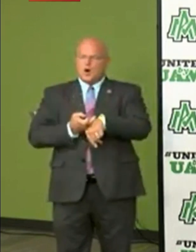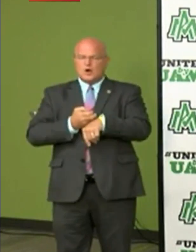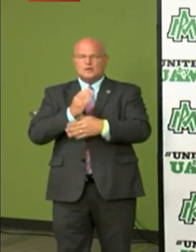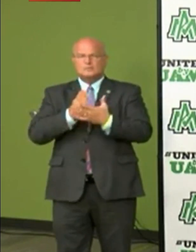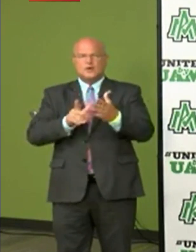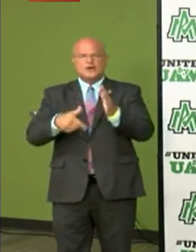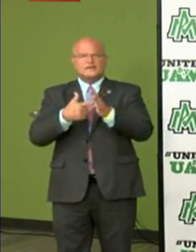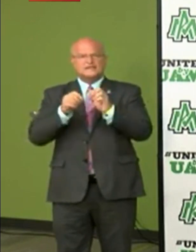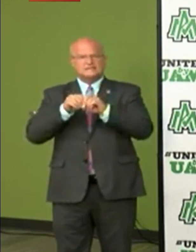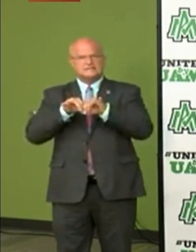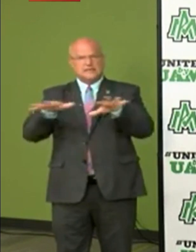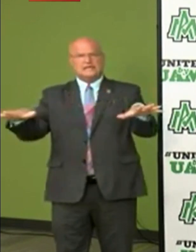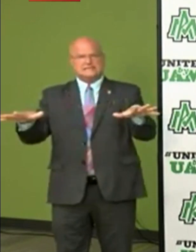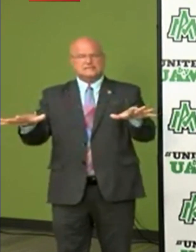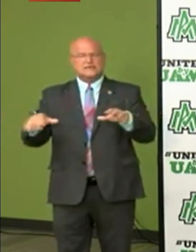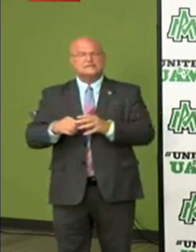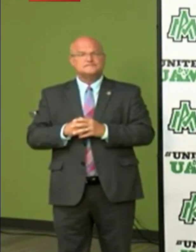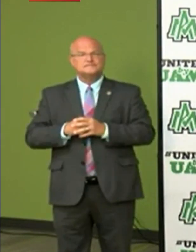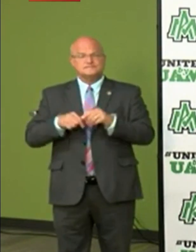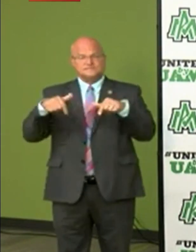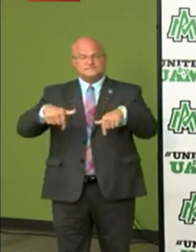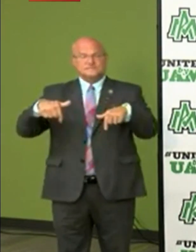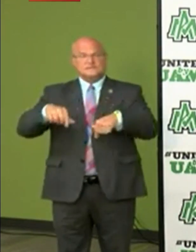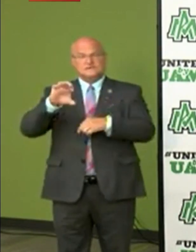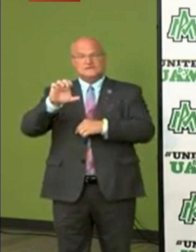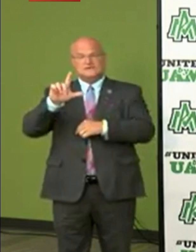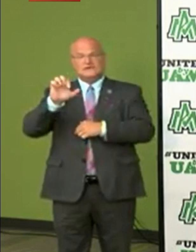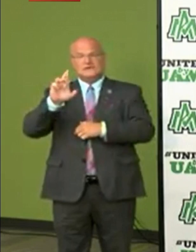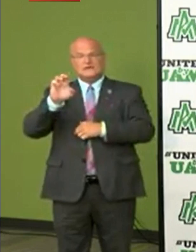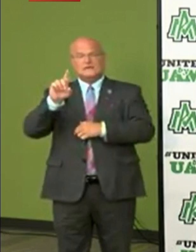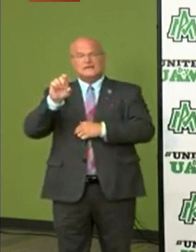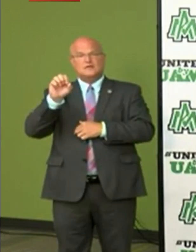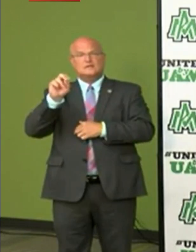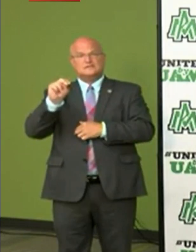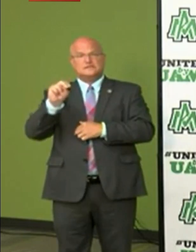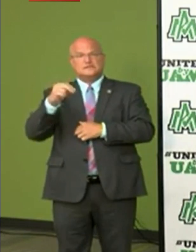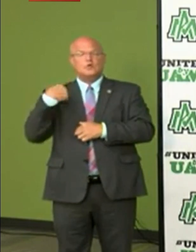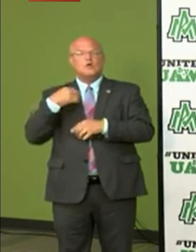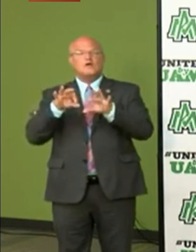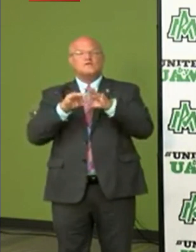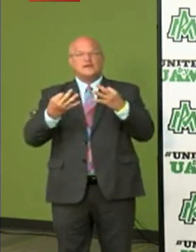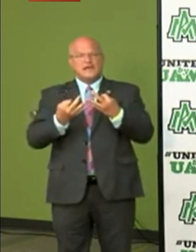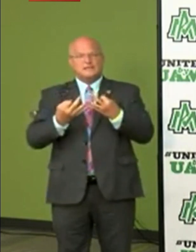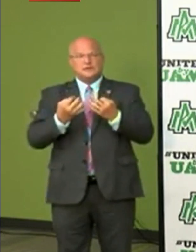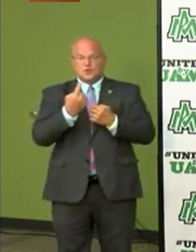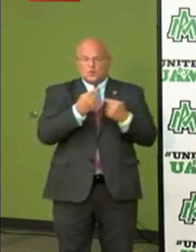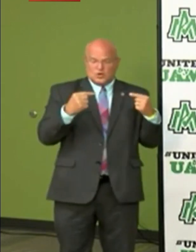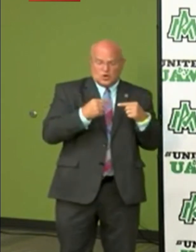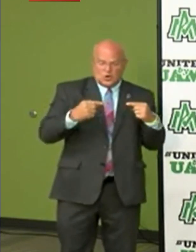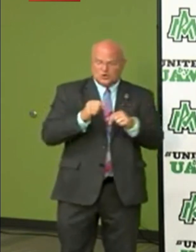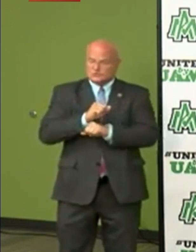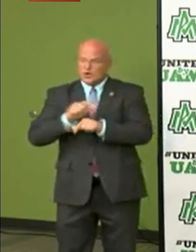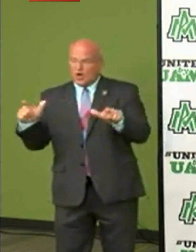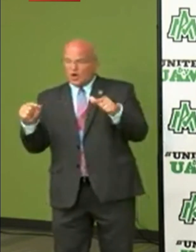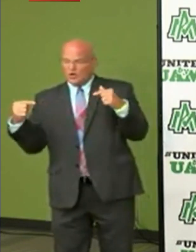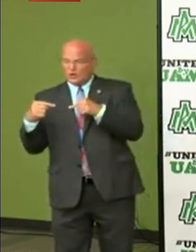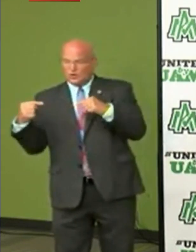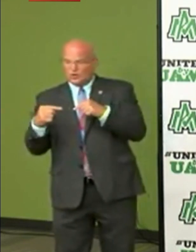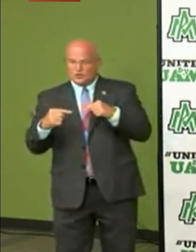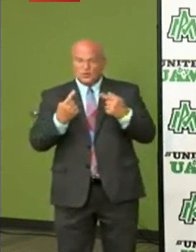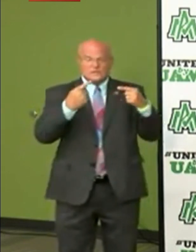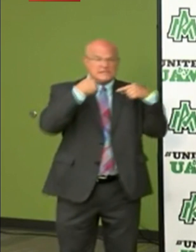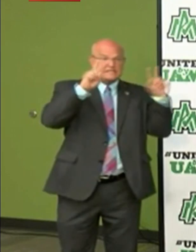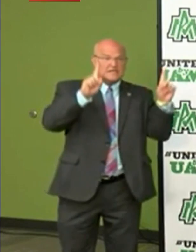pandemic. At Clarendon High School, we are a family. When one of us hurts, we all hurt. When one is successful, we are